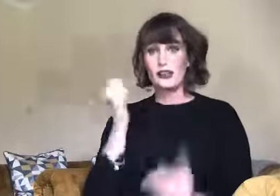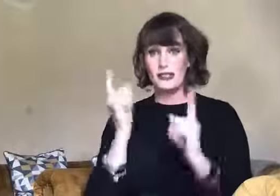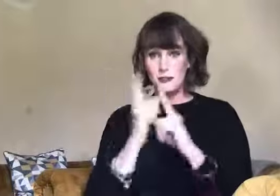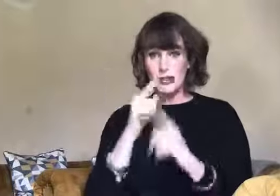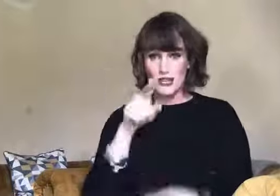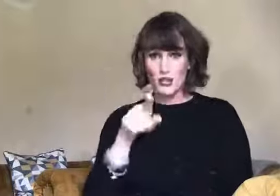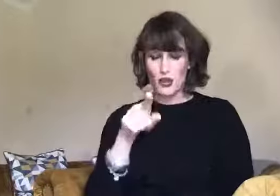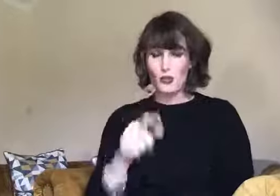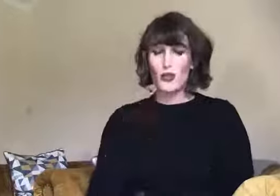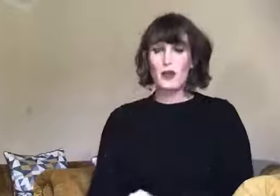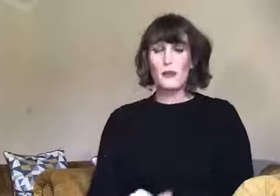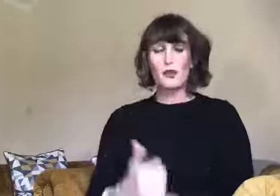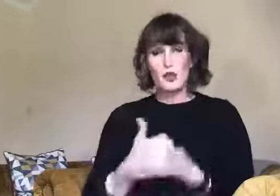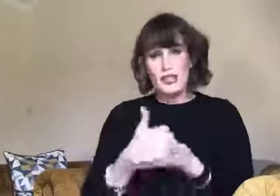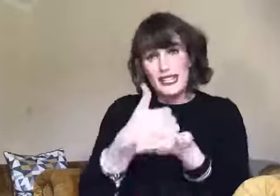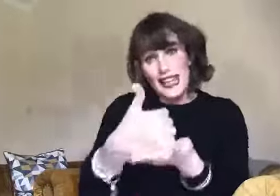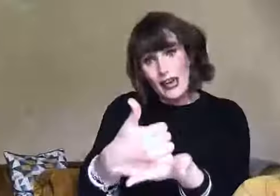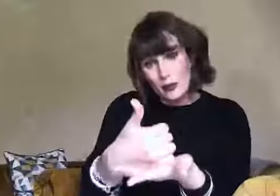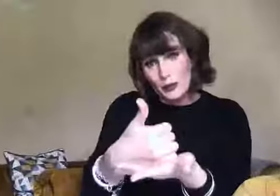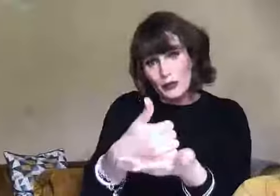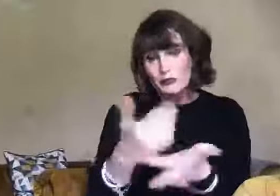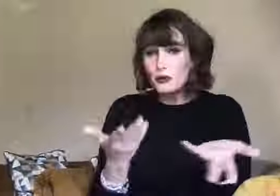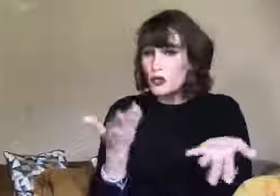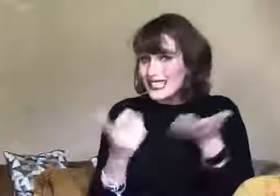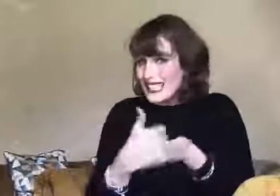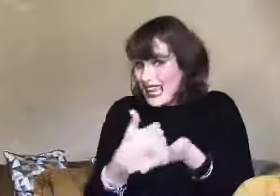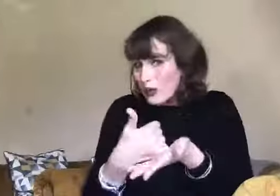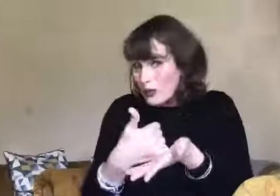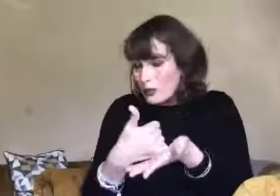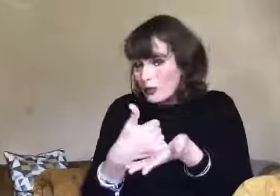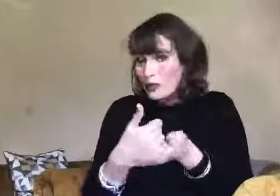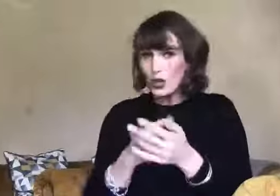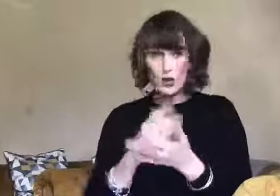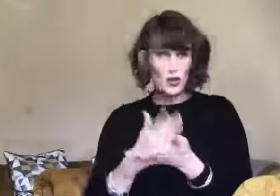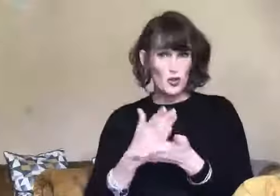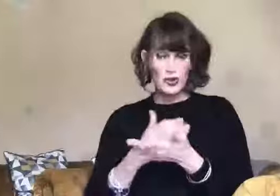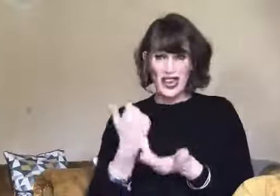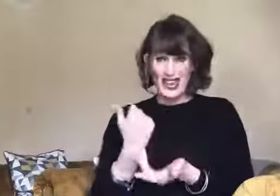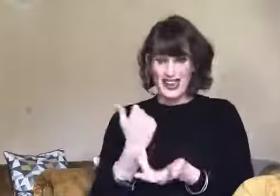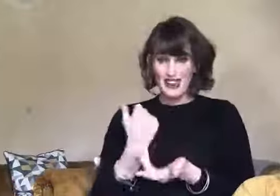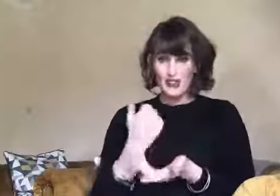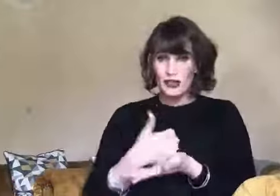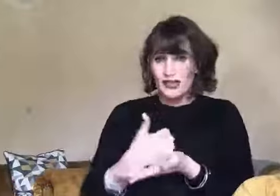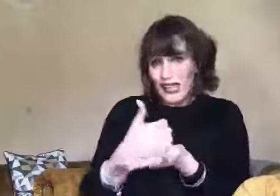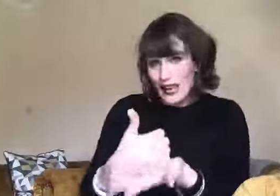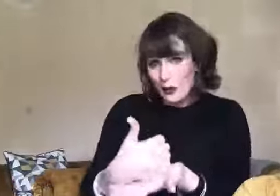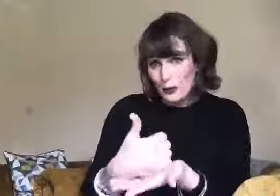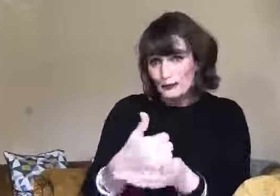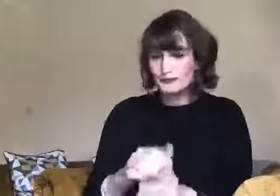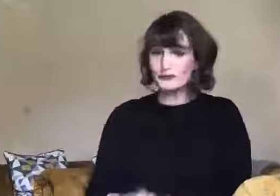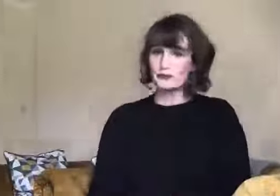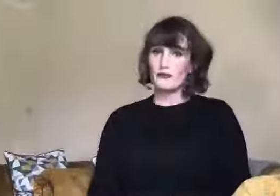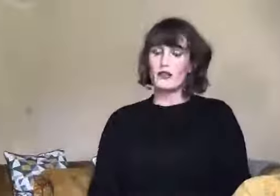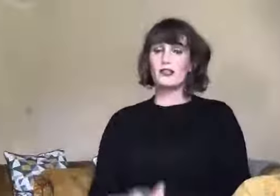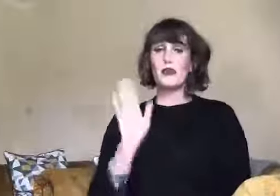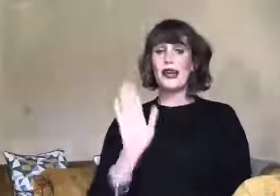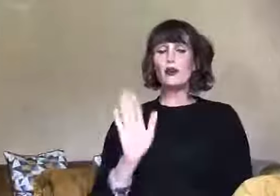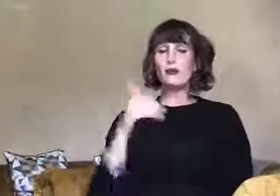nice to meet you, but do you need any help? Do you need any help? Are you okay? Do you need any help? So help